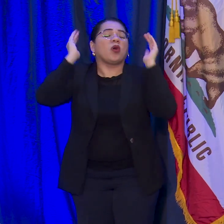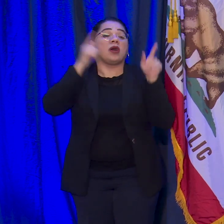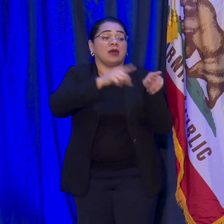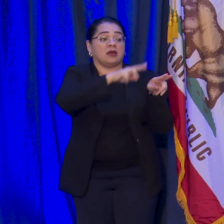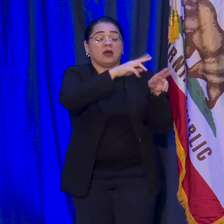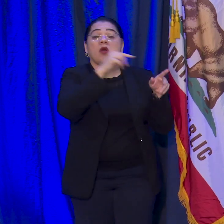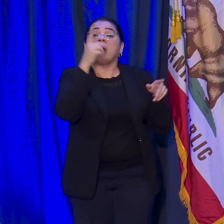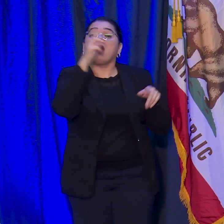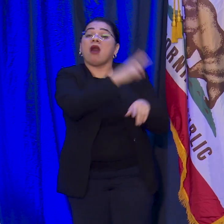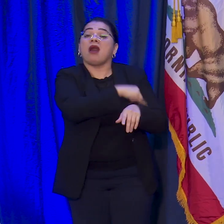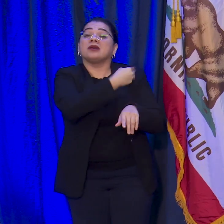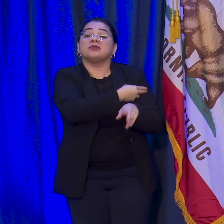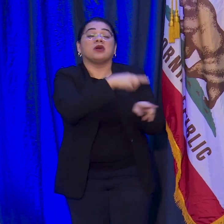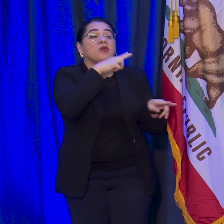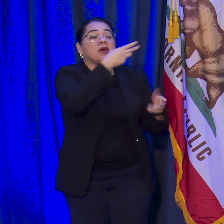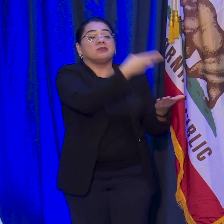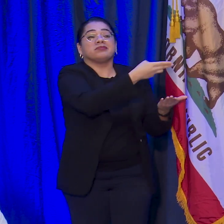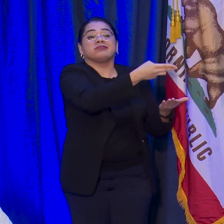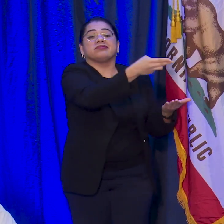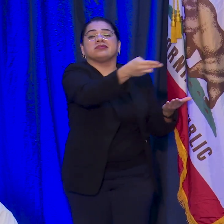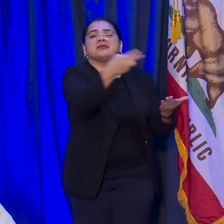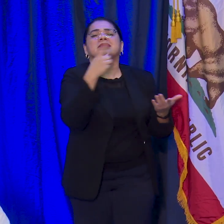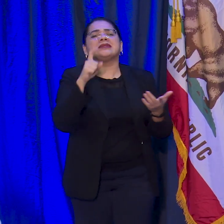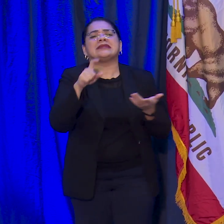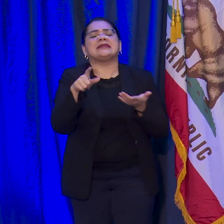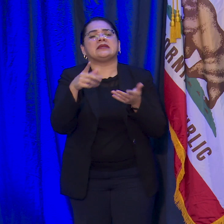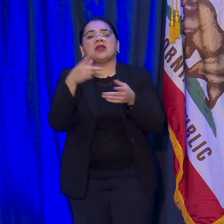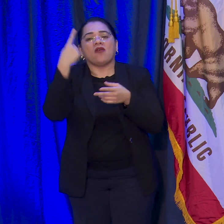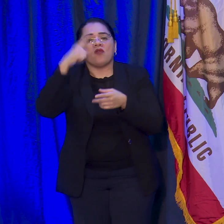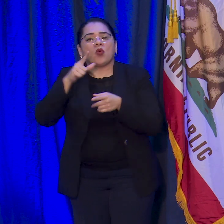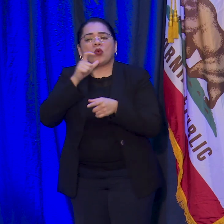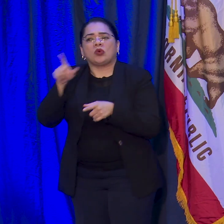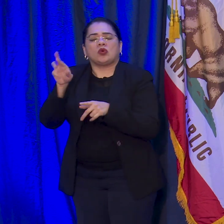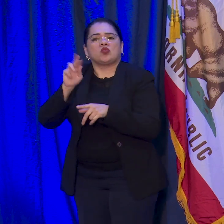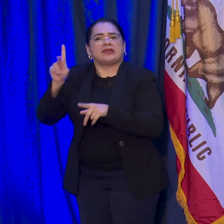beds clear and empty. In this next 2 to